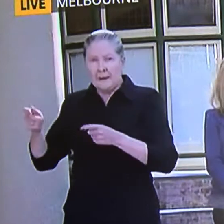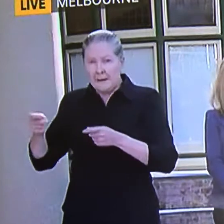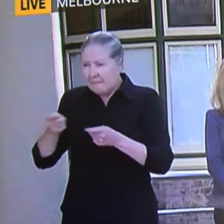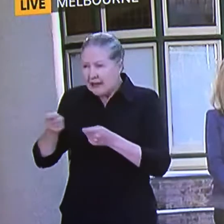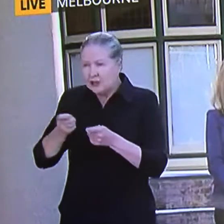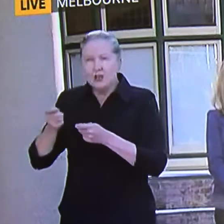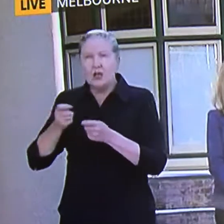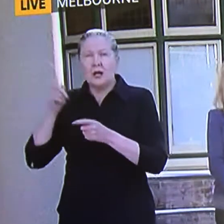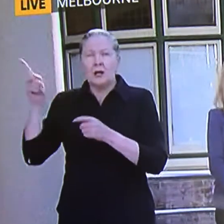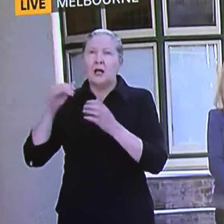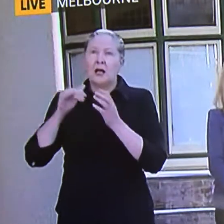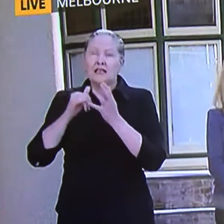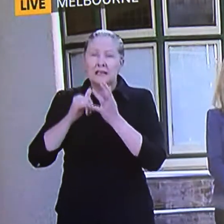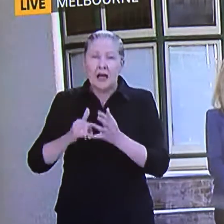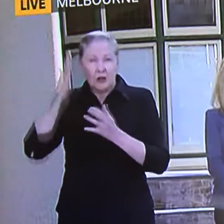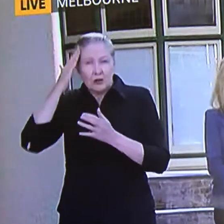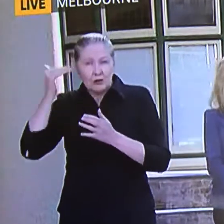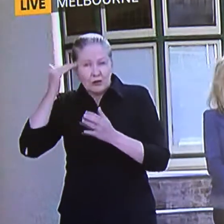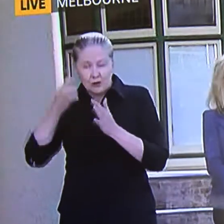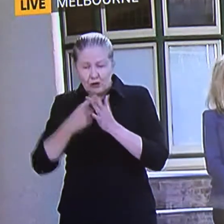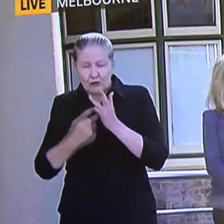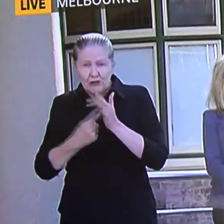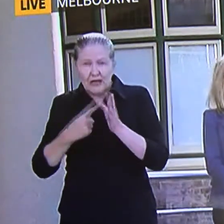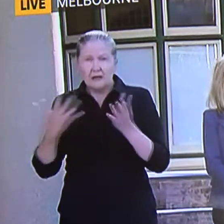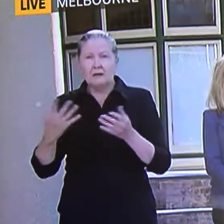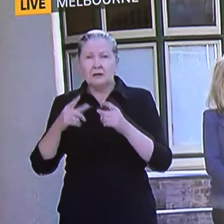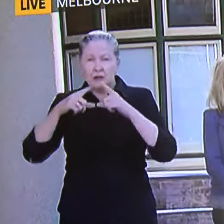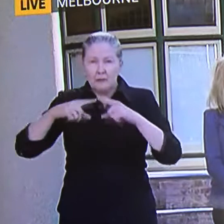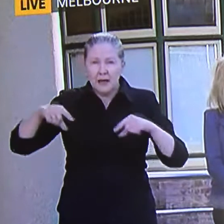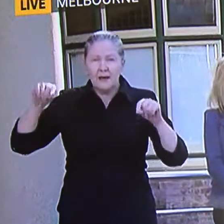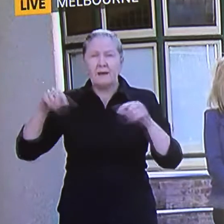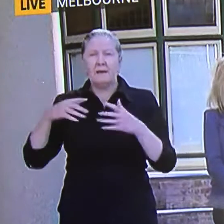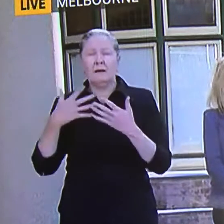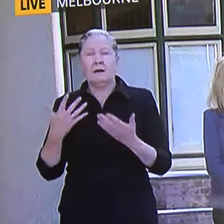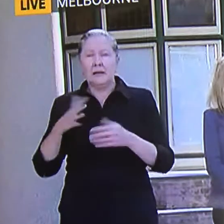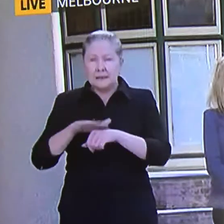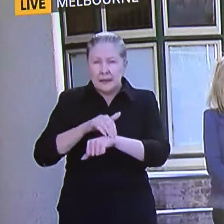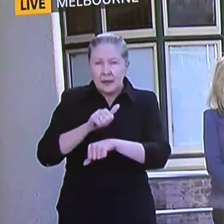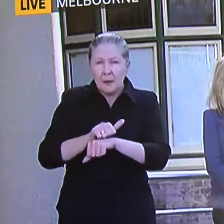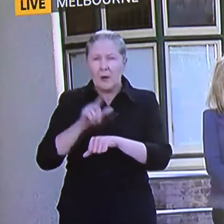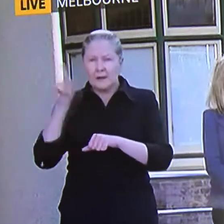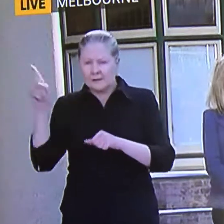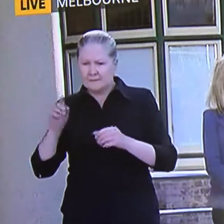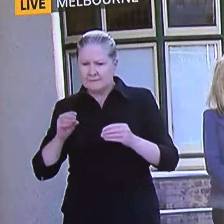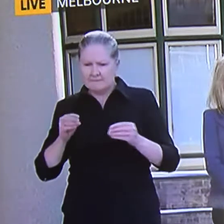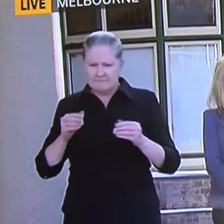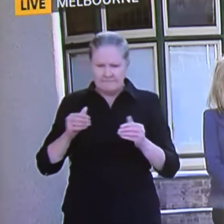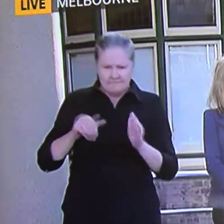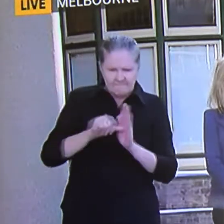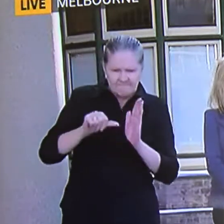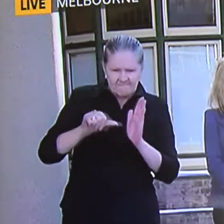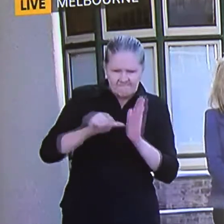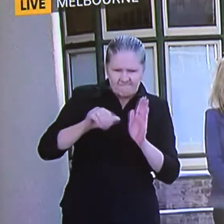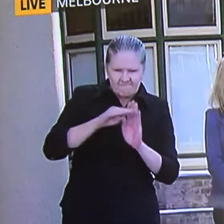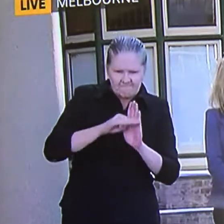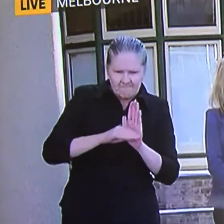South Korea, Japan and Singapore, that they've had to tighten measures in different ways. So we want to make sure that the more